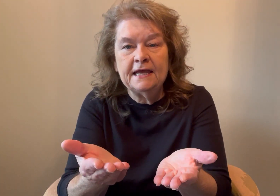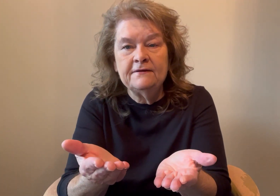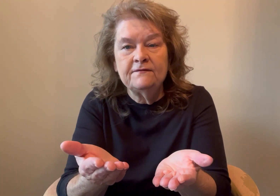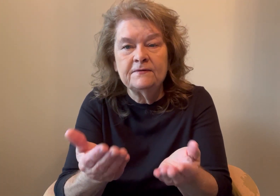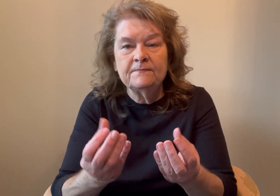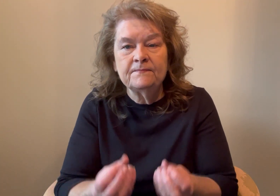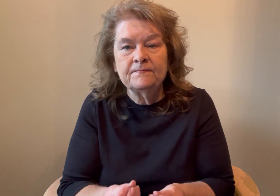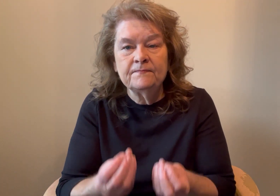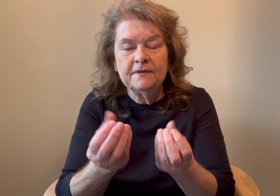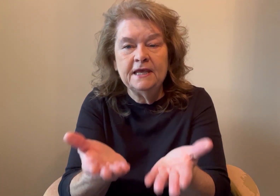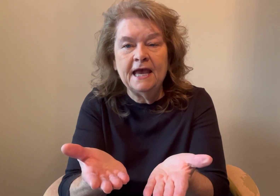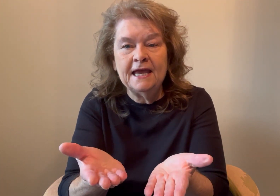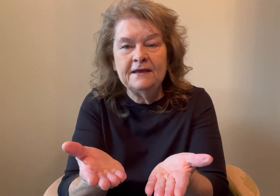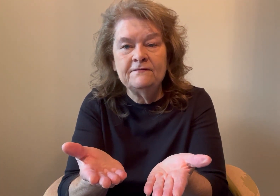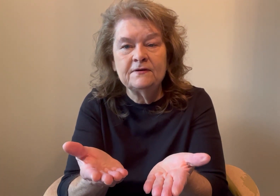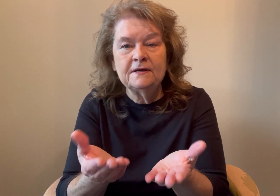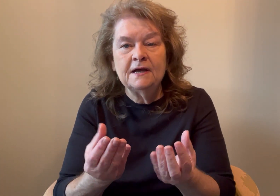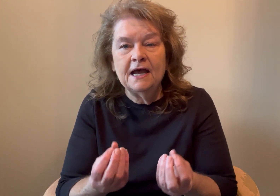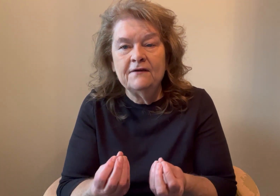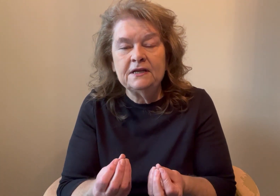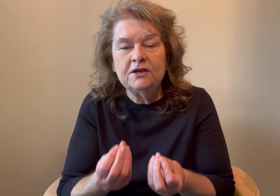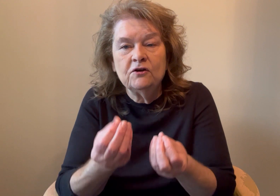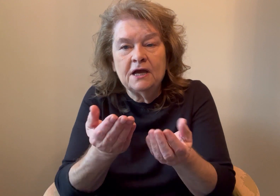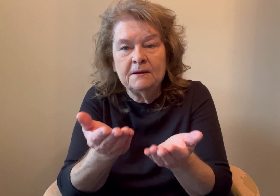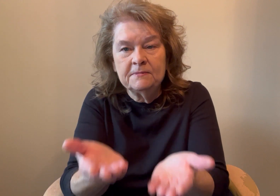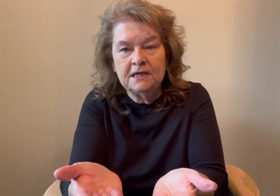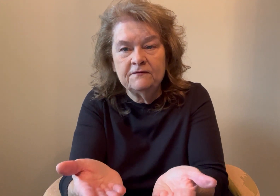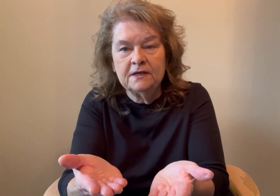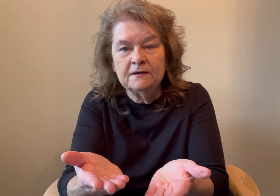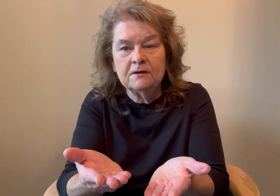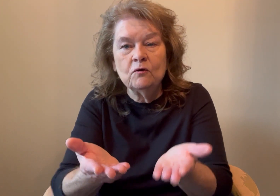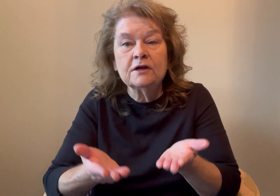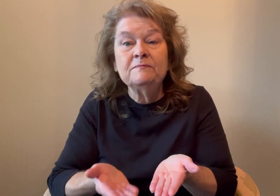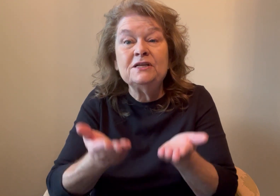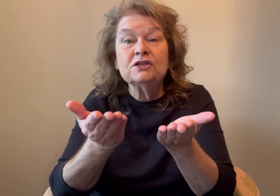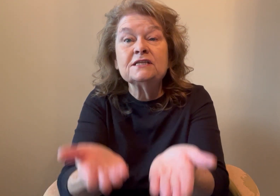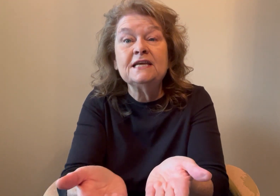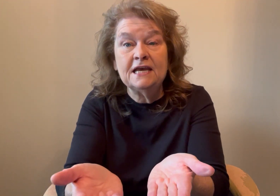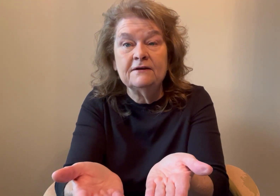gave, I have it here and I'm giving, or it could be just give